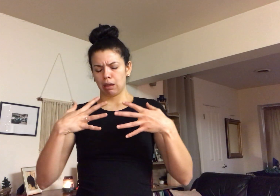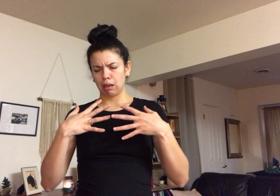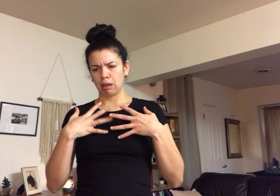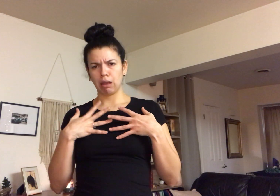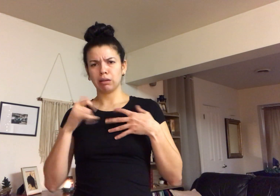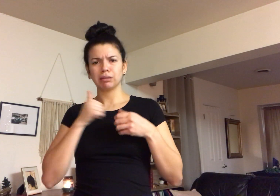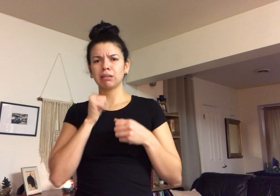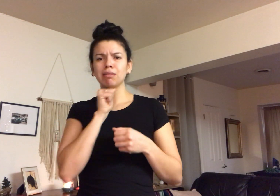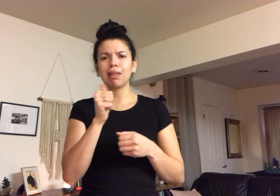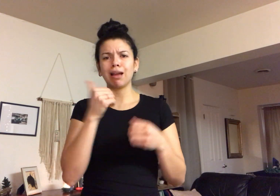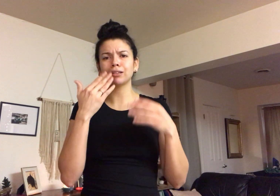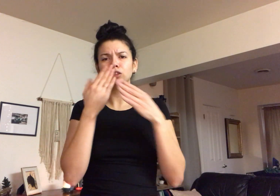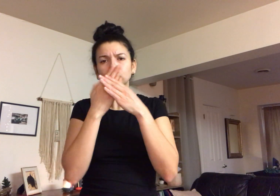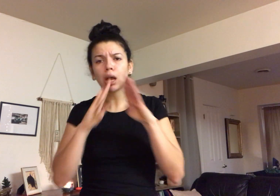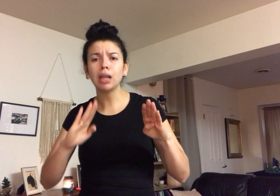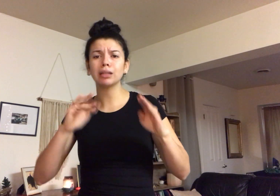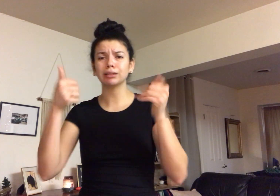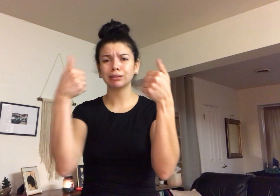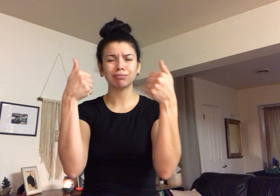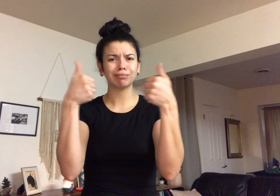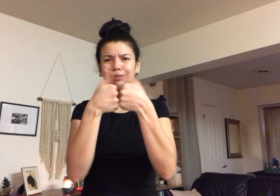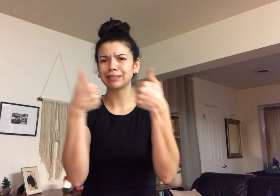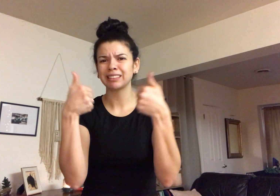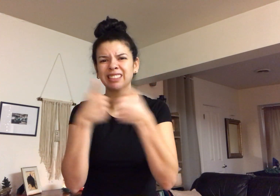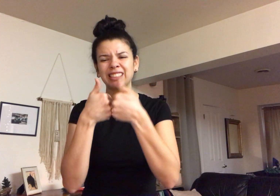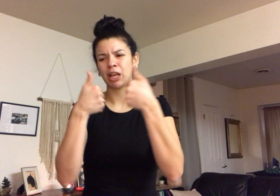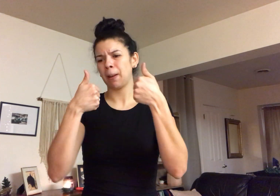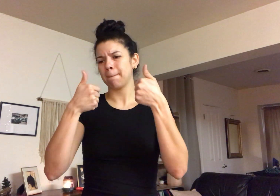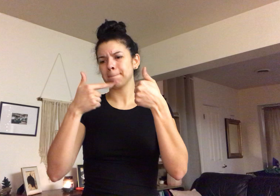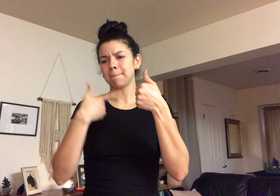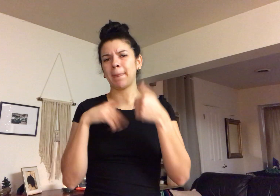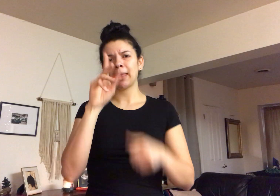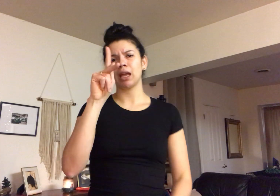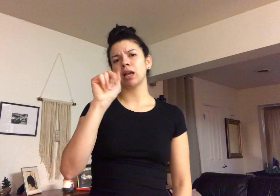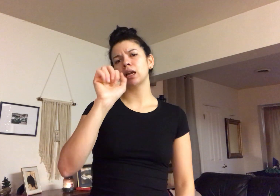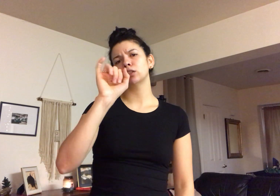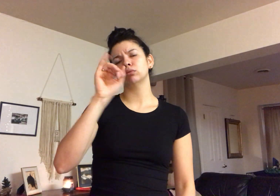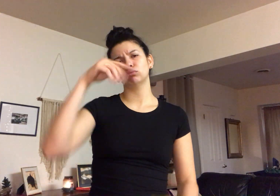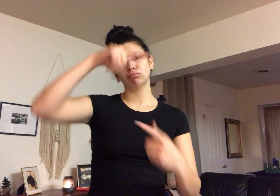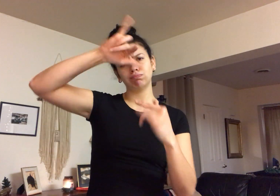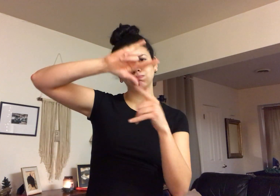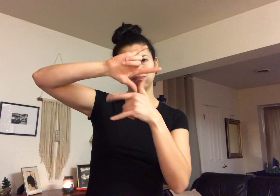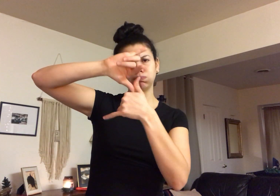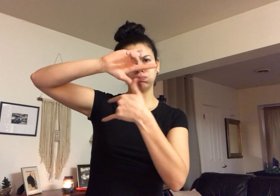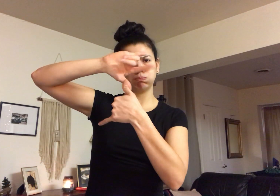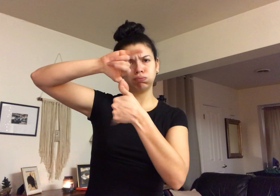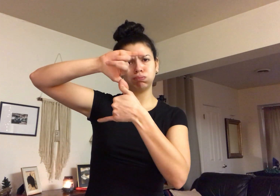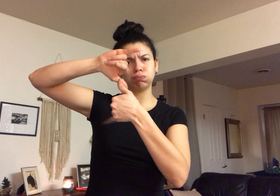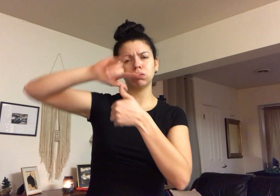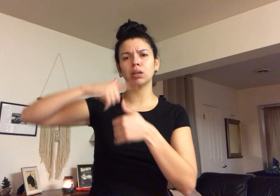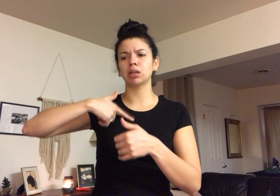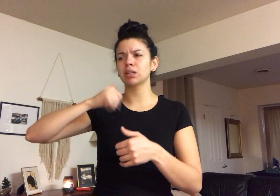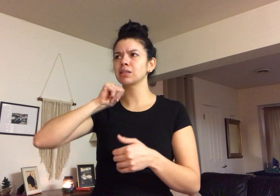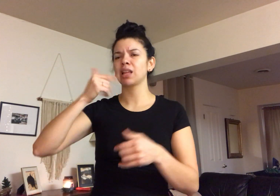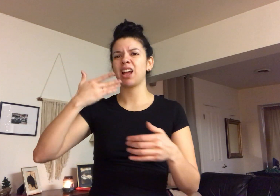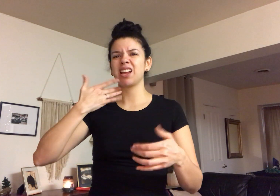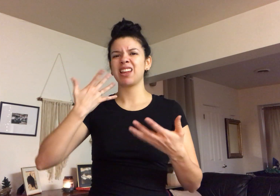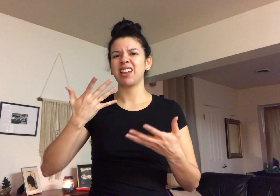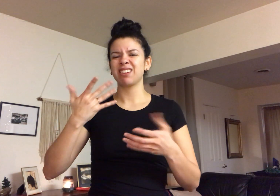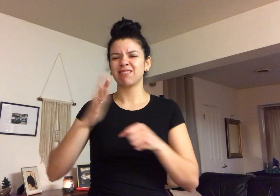lungs. Silence is Rwandan genocide. Silence is Katrina. It is what you hear when there aren't enough body bags left. It is the sound after the noose